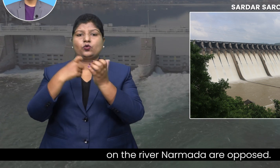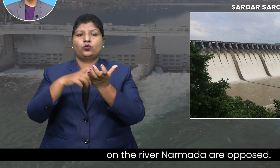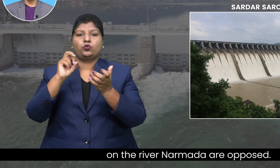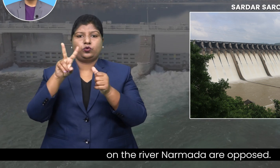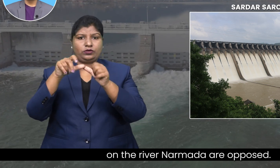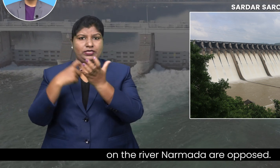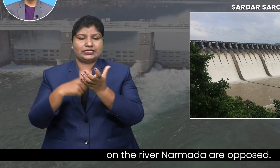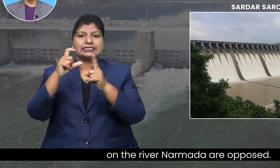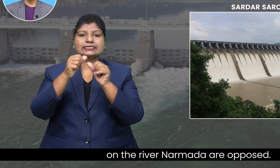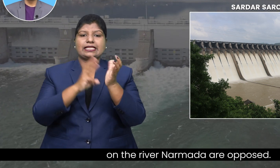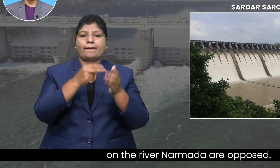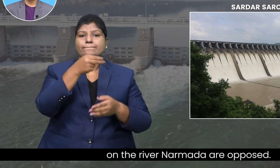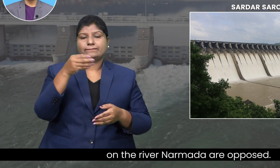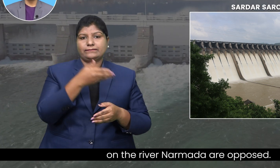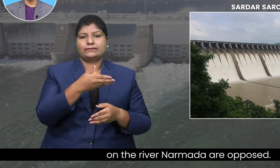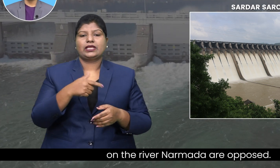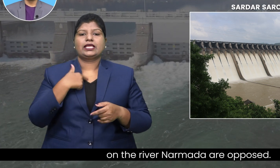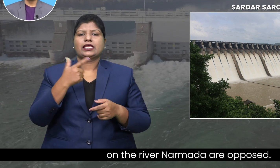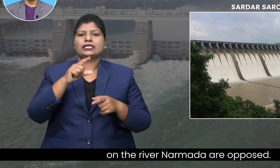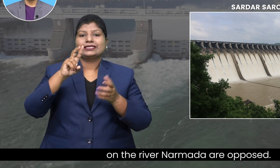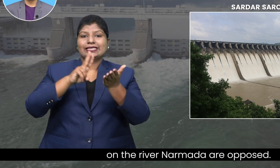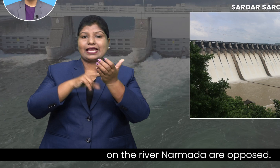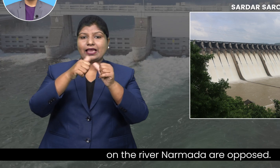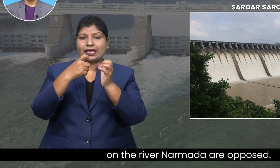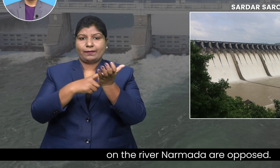on the river Narmada are opposed.